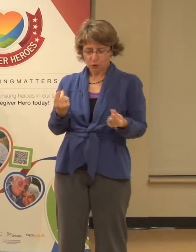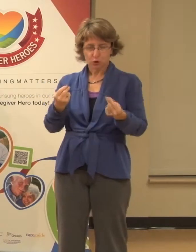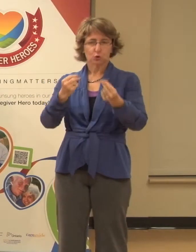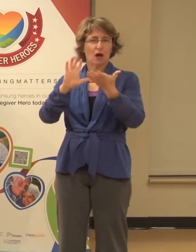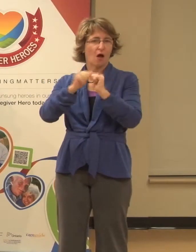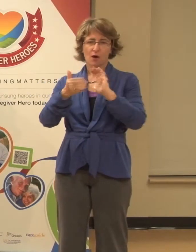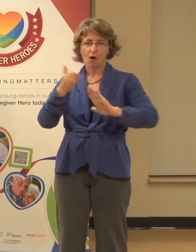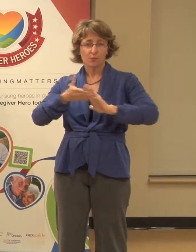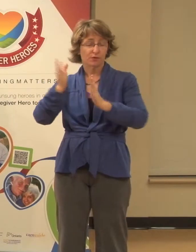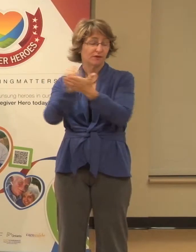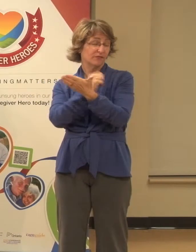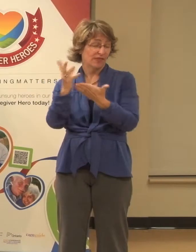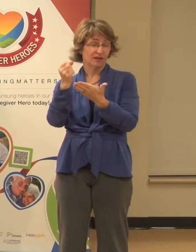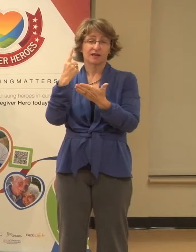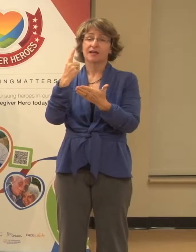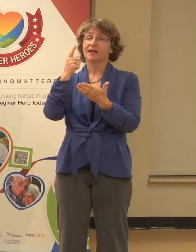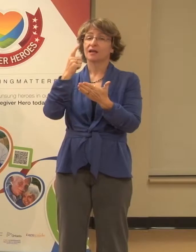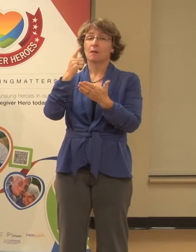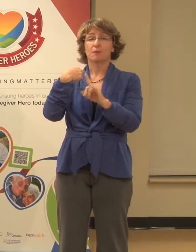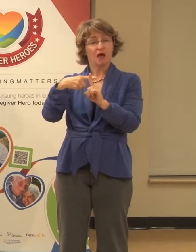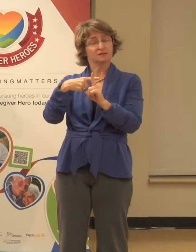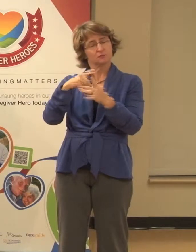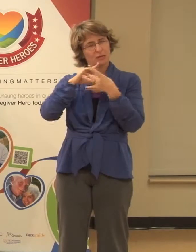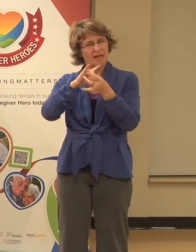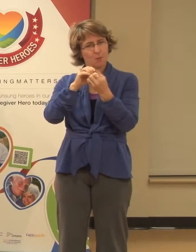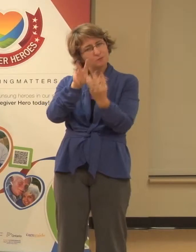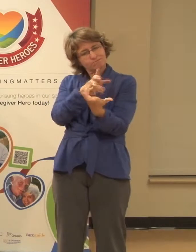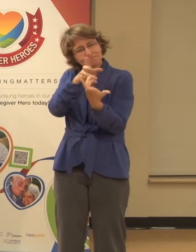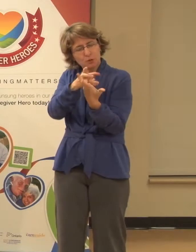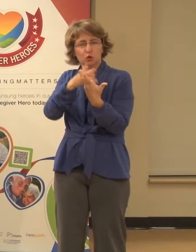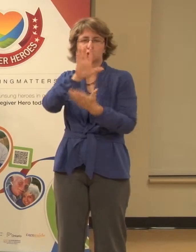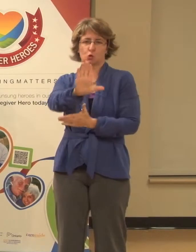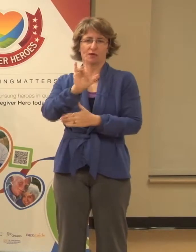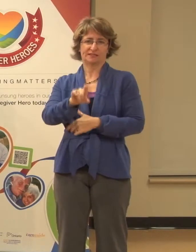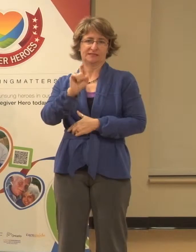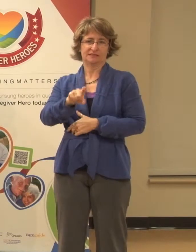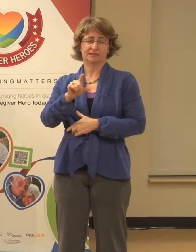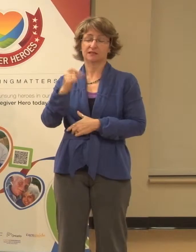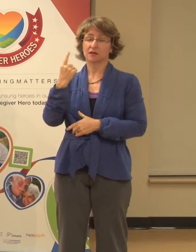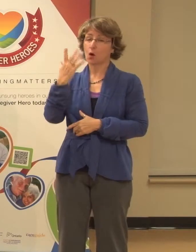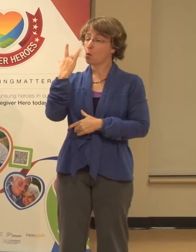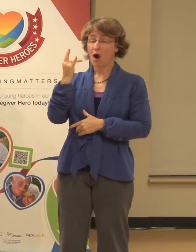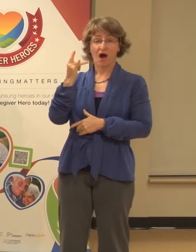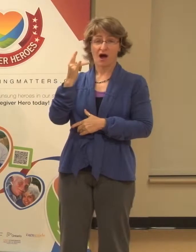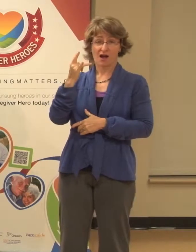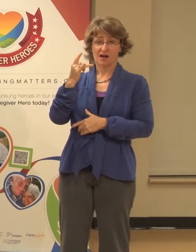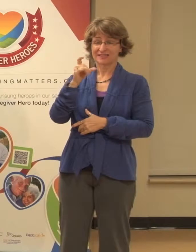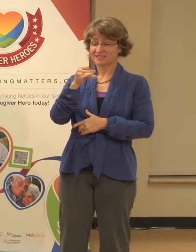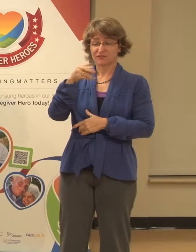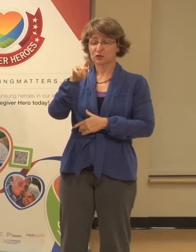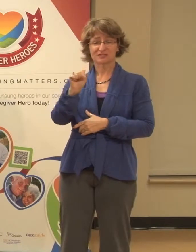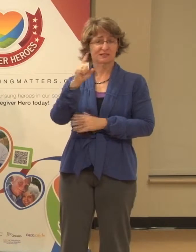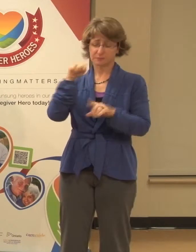actually operate, also in terms of what your needs are. We find that the reason Silvert's has been around for 83 years